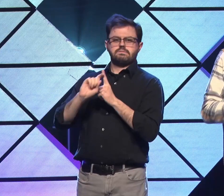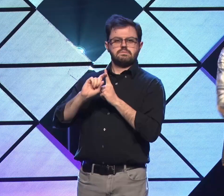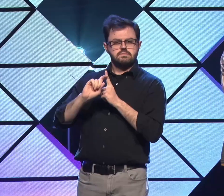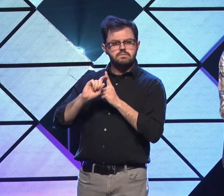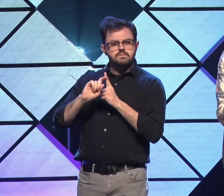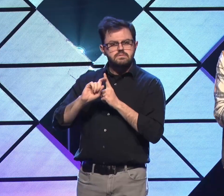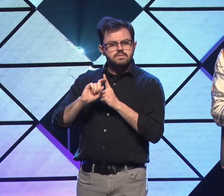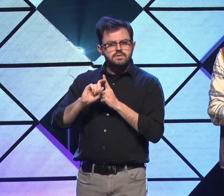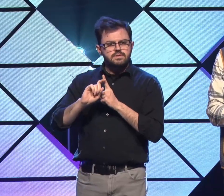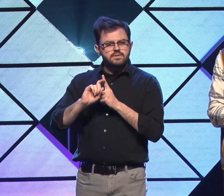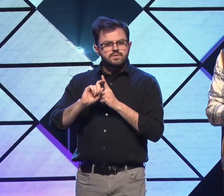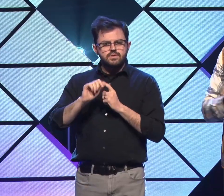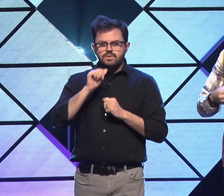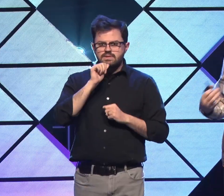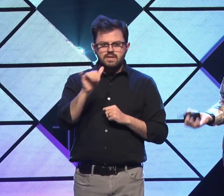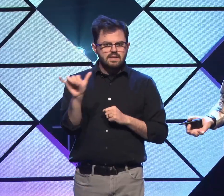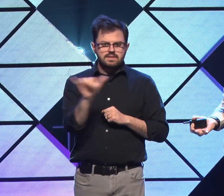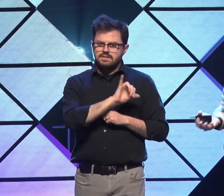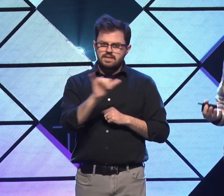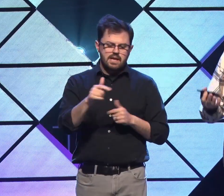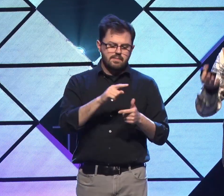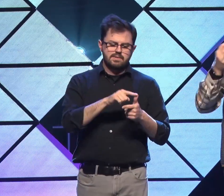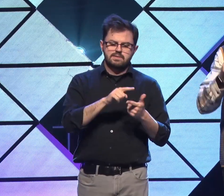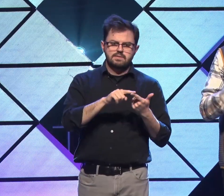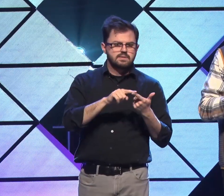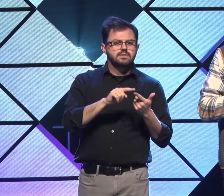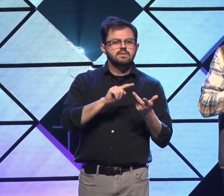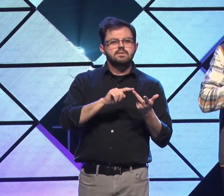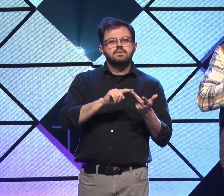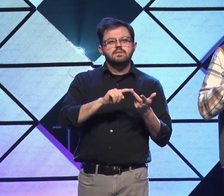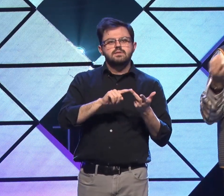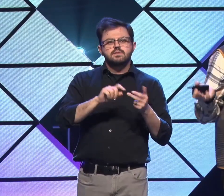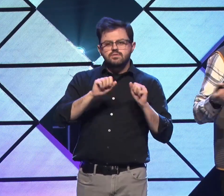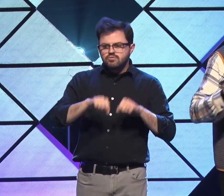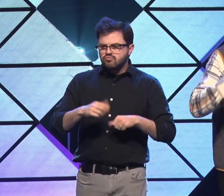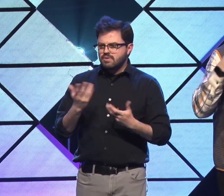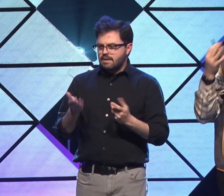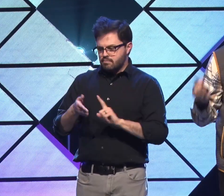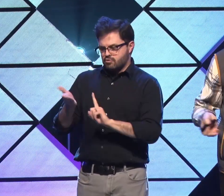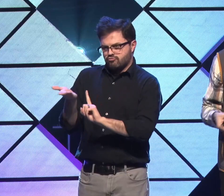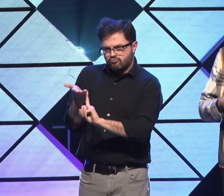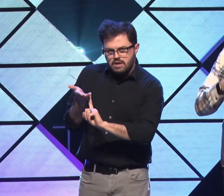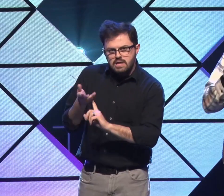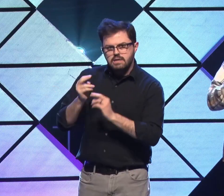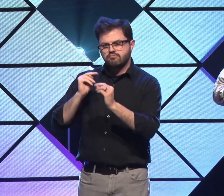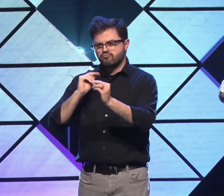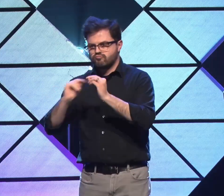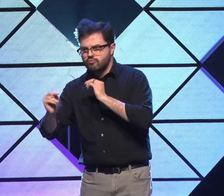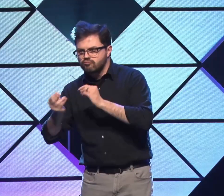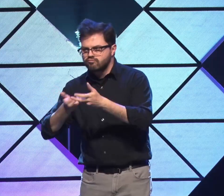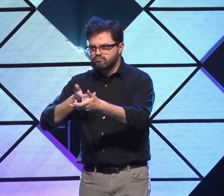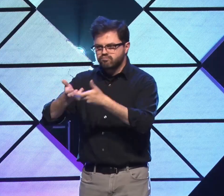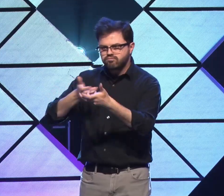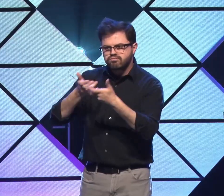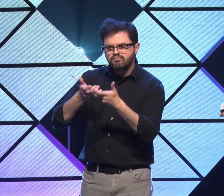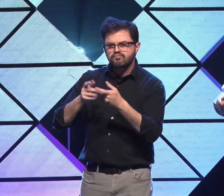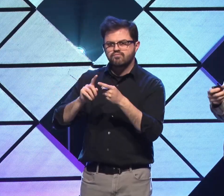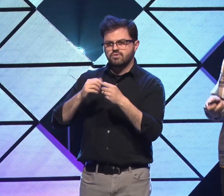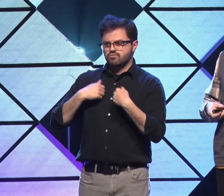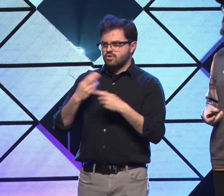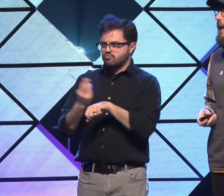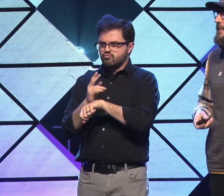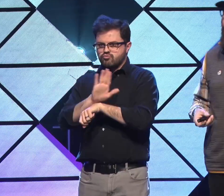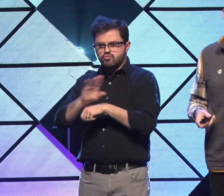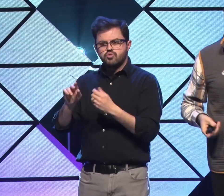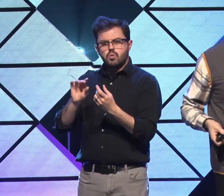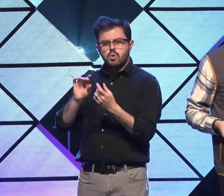nature. So unlike power and authority, influence can be exerted through persuasion, negotiation, social connections. How many of y'all have